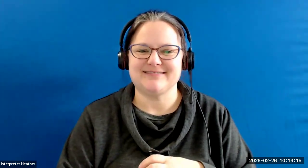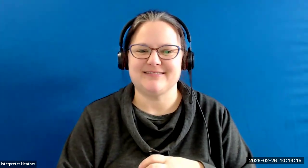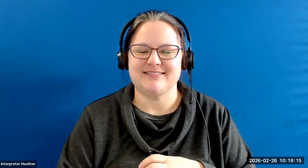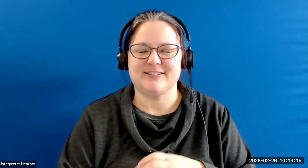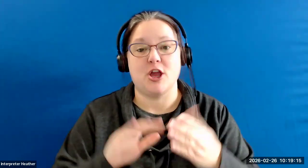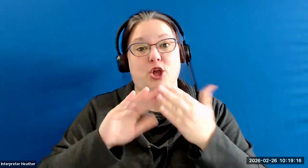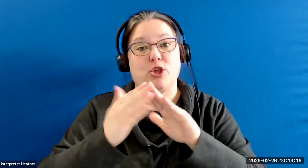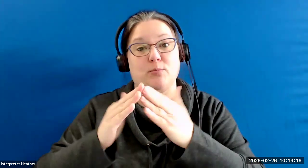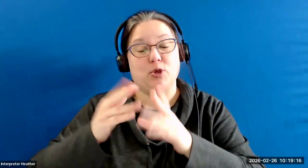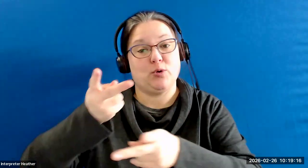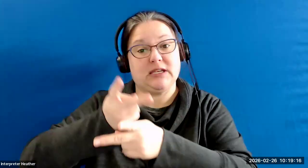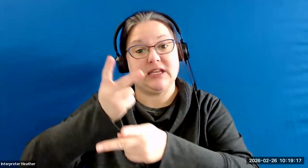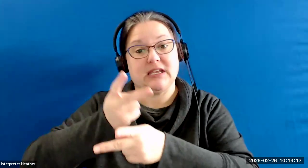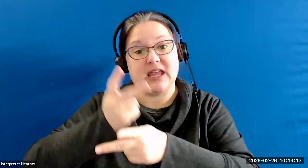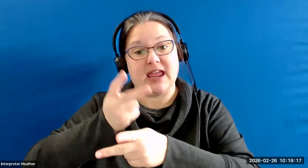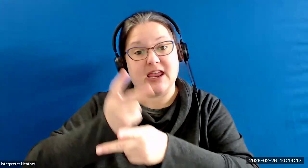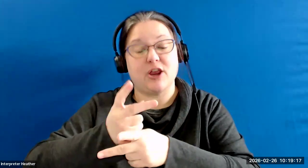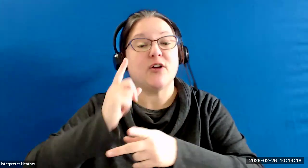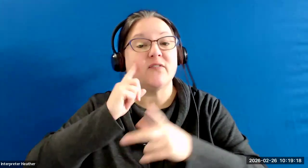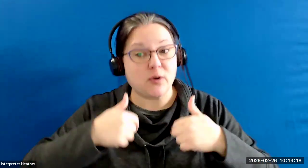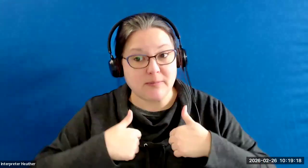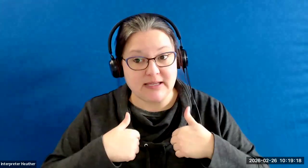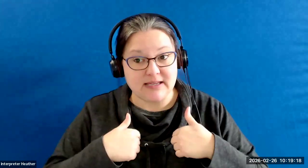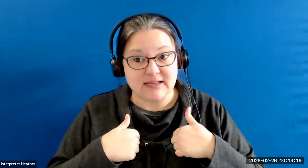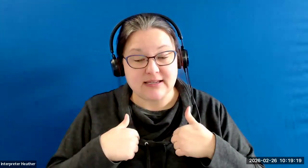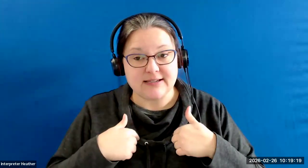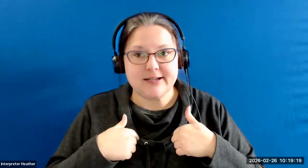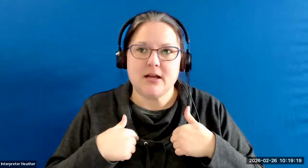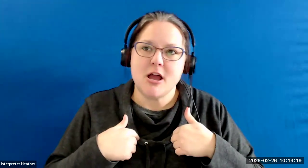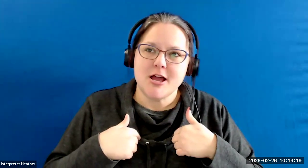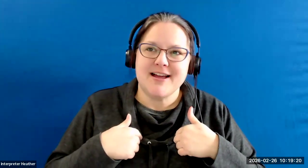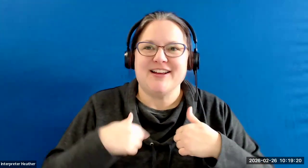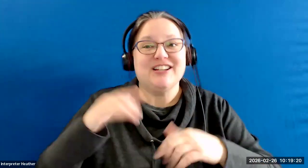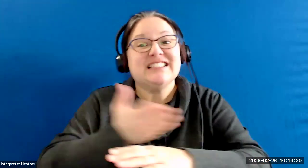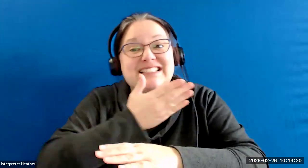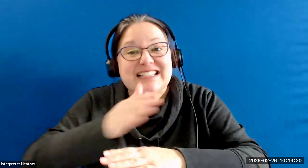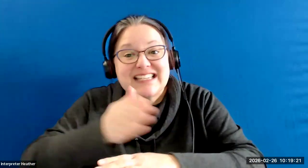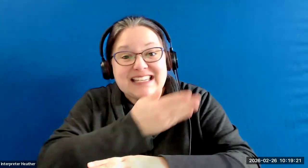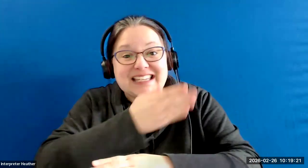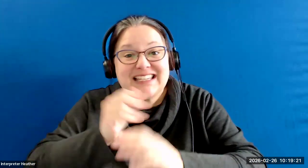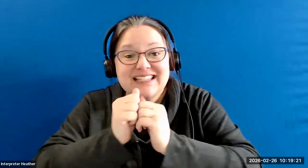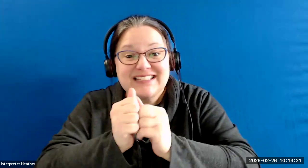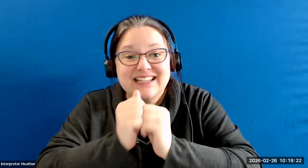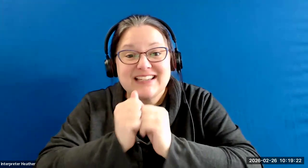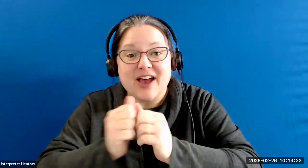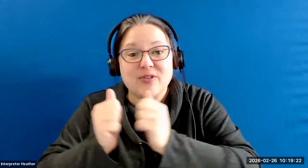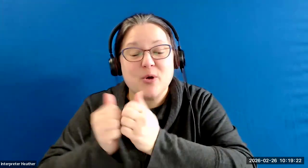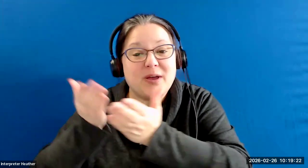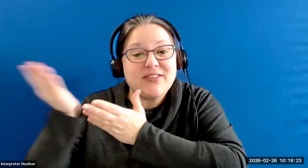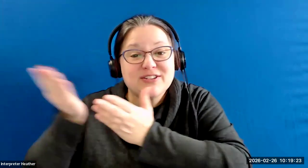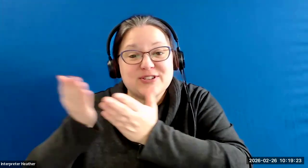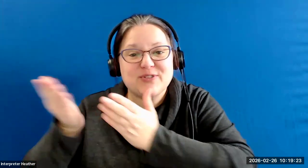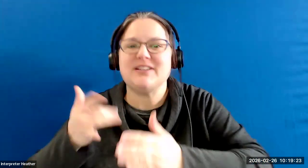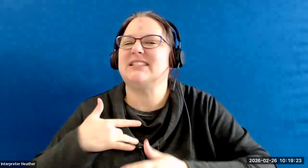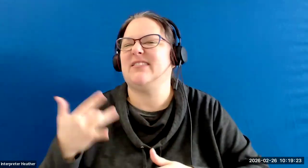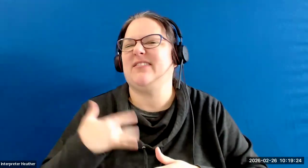community care today comes to mind. Oh, singing together in our services really feels